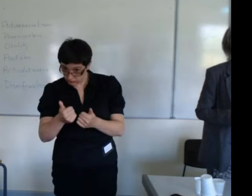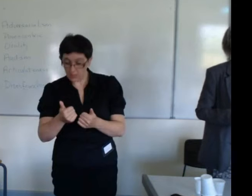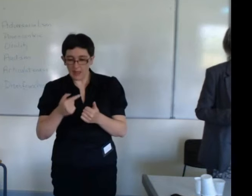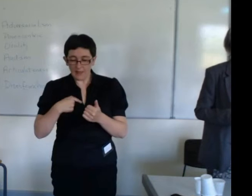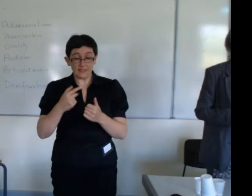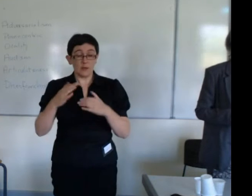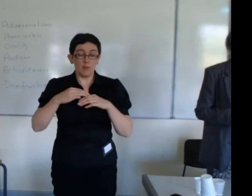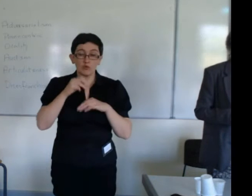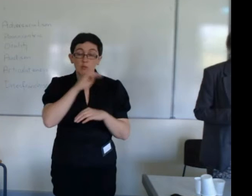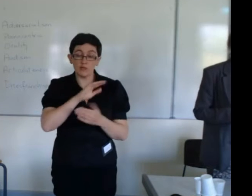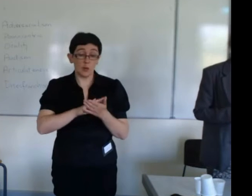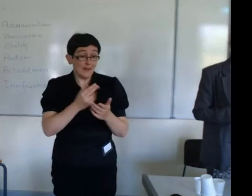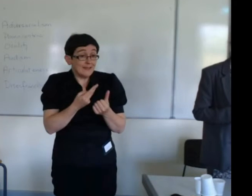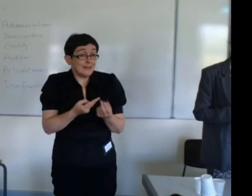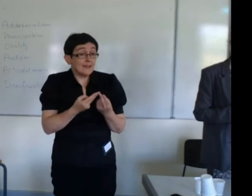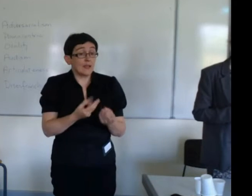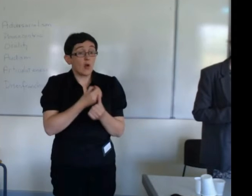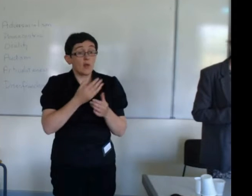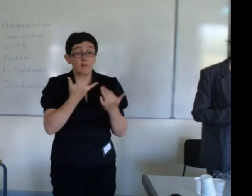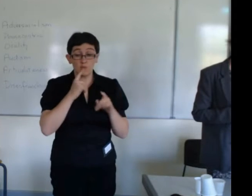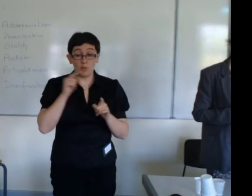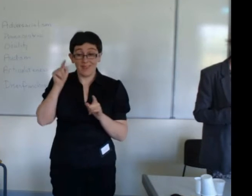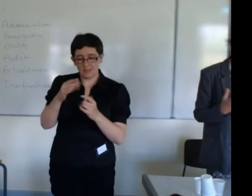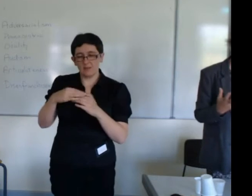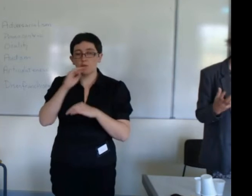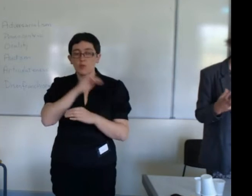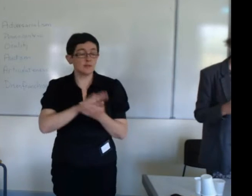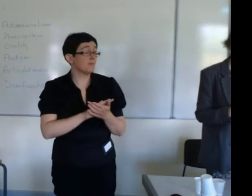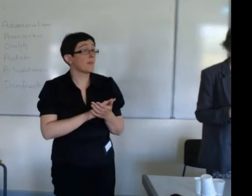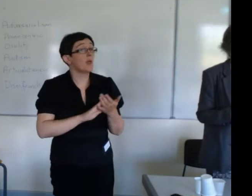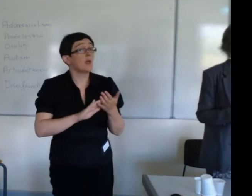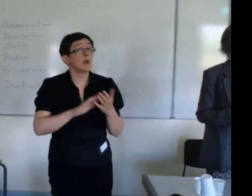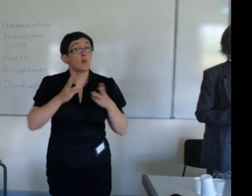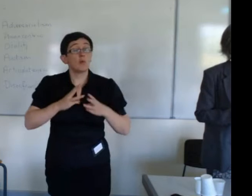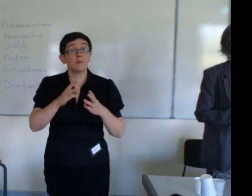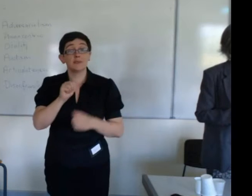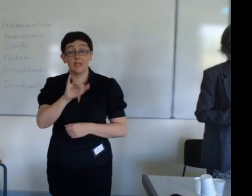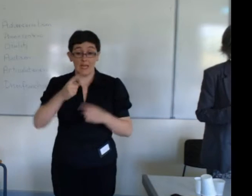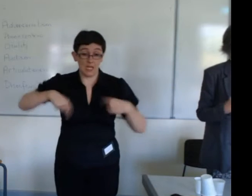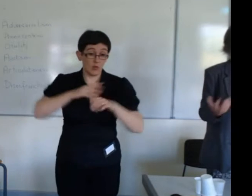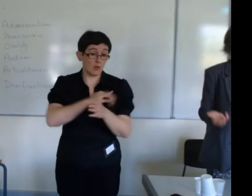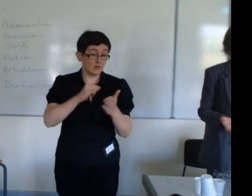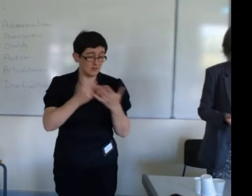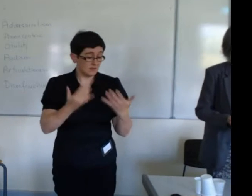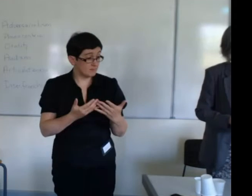test. But the reason I think that, you know, that Women's Aid has become an organisation, and we're not unique in